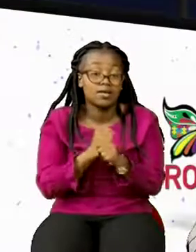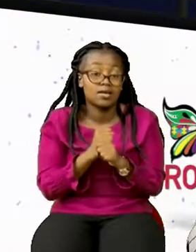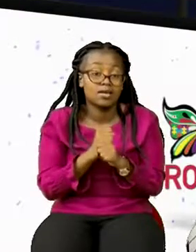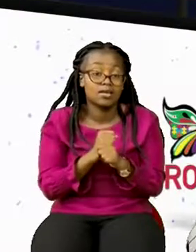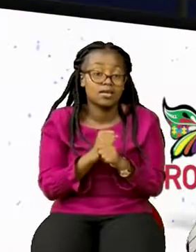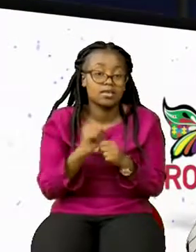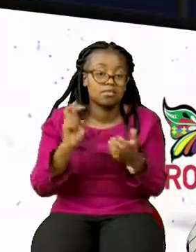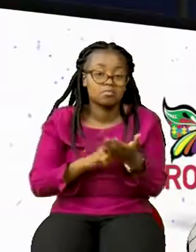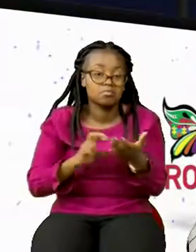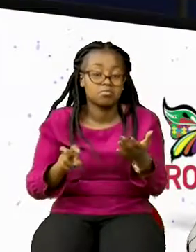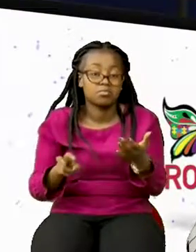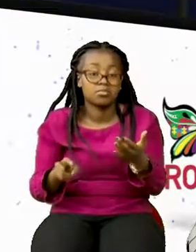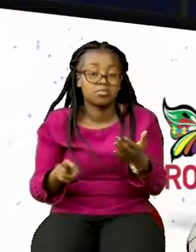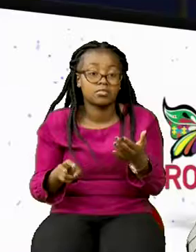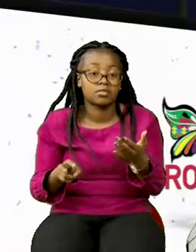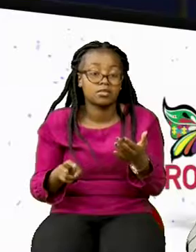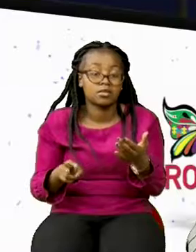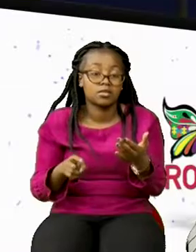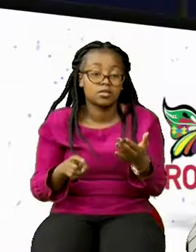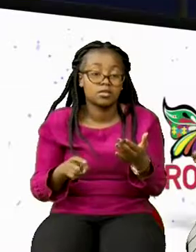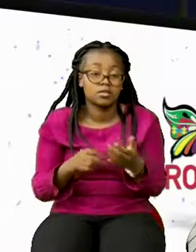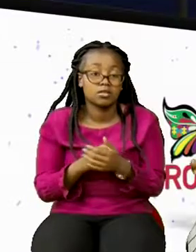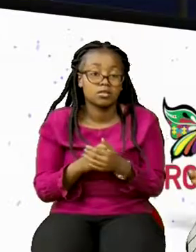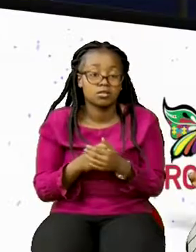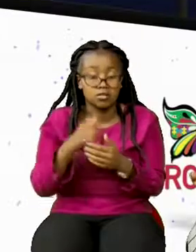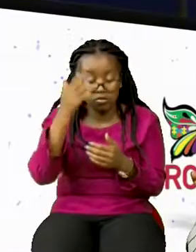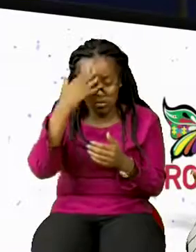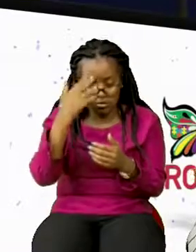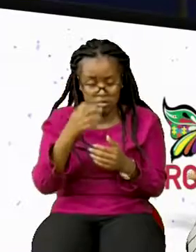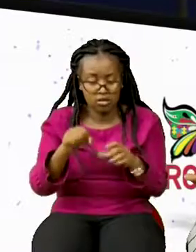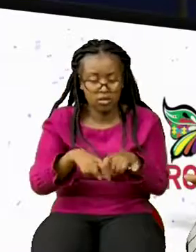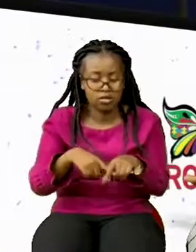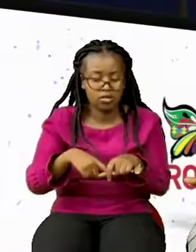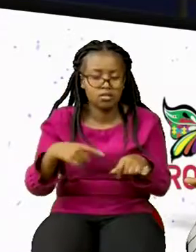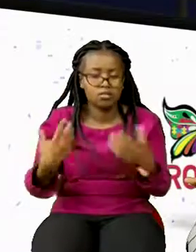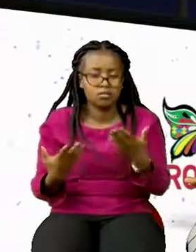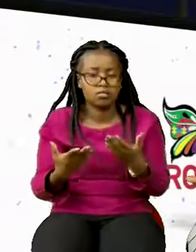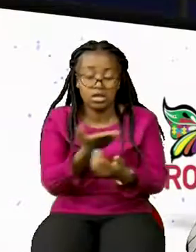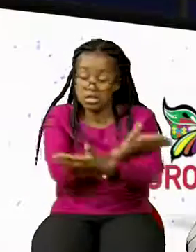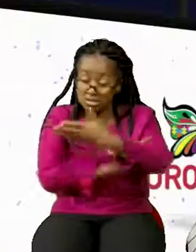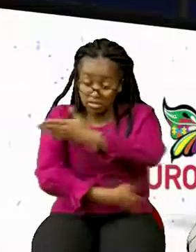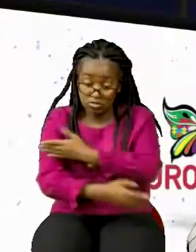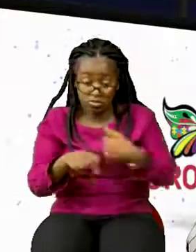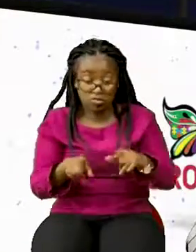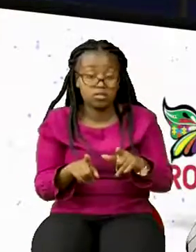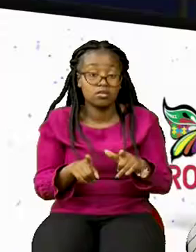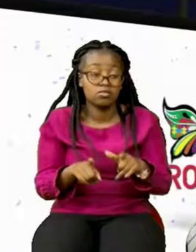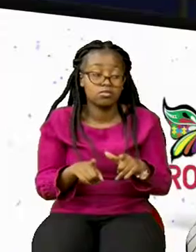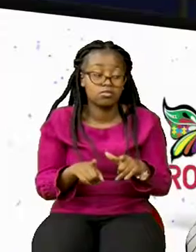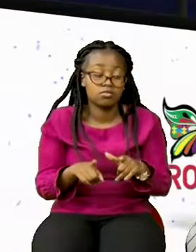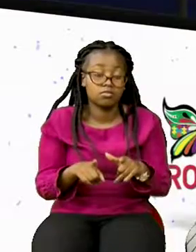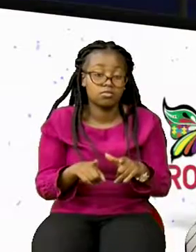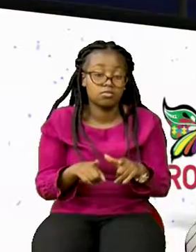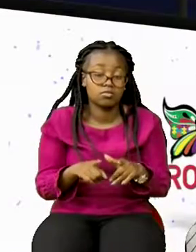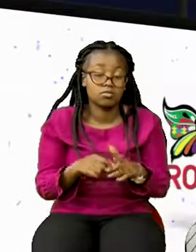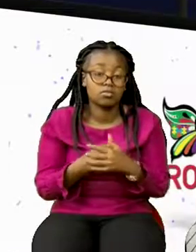towards eliminating and replacing it with safer things than sticks, because you look at it like it can be a self-injurious thing. If he trips and falls and he has a stick,